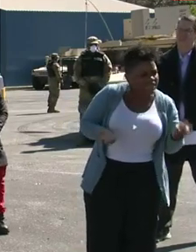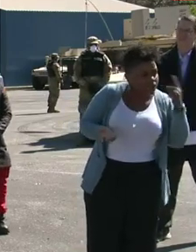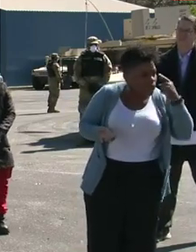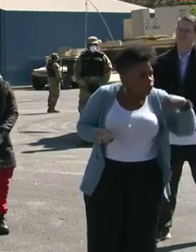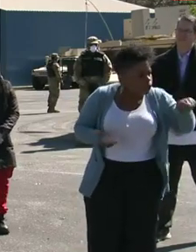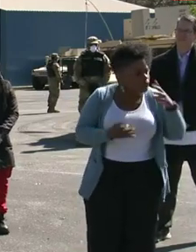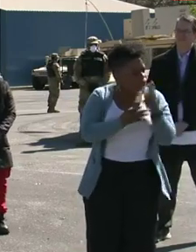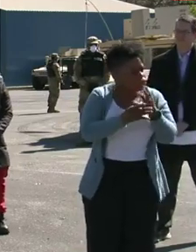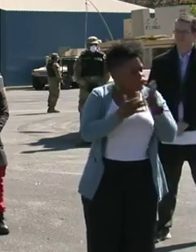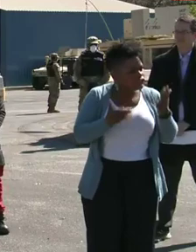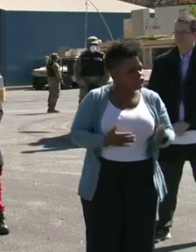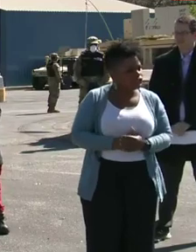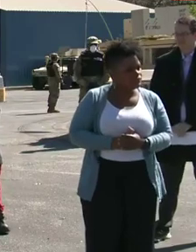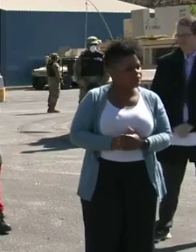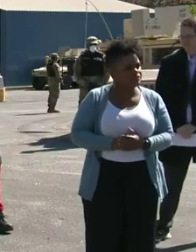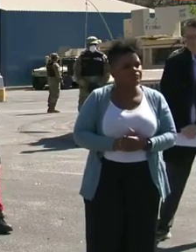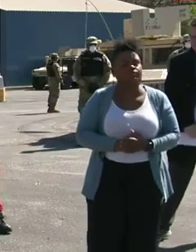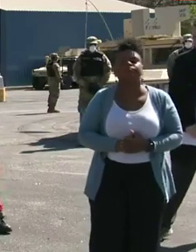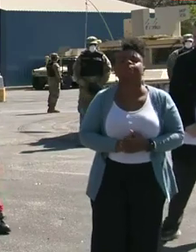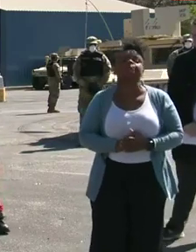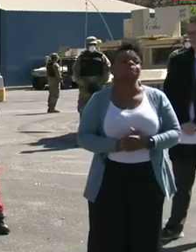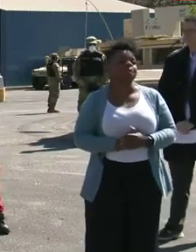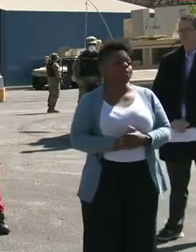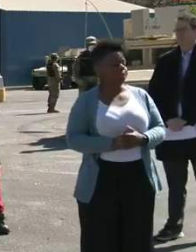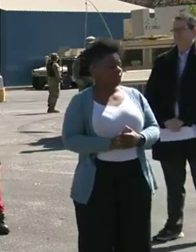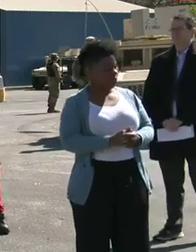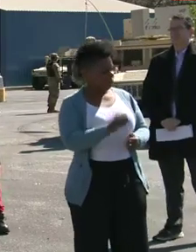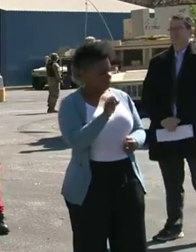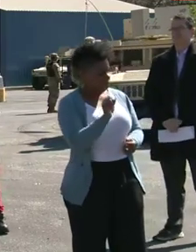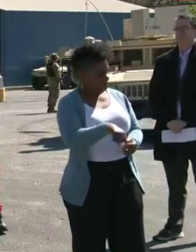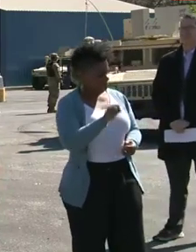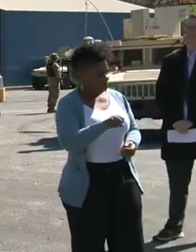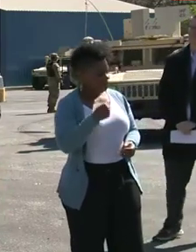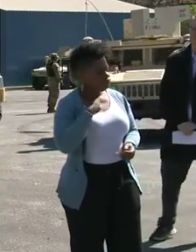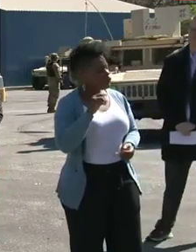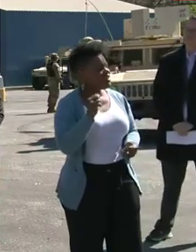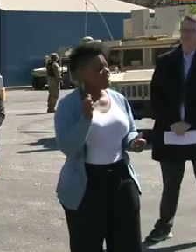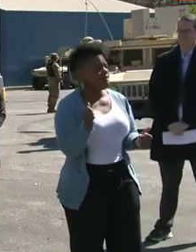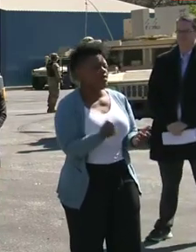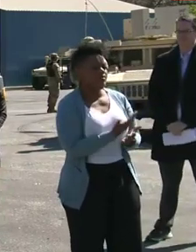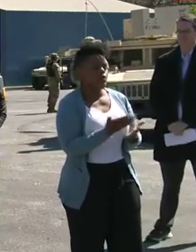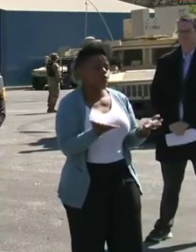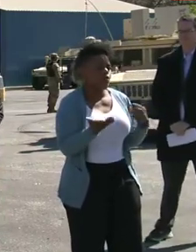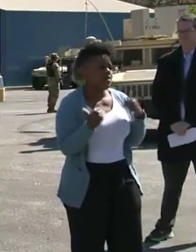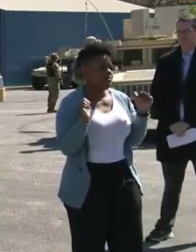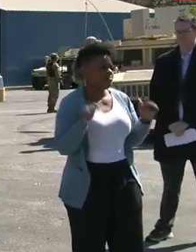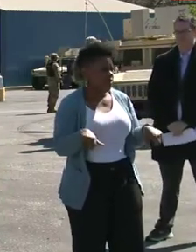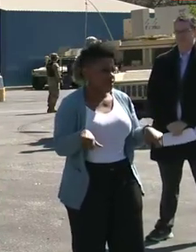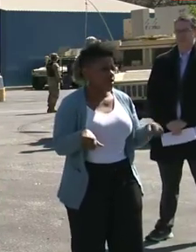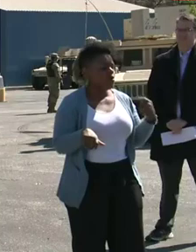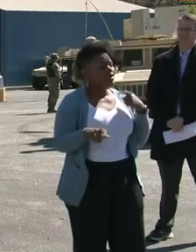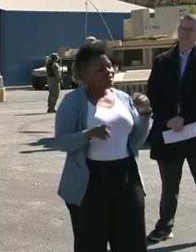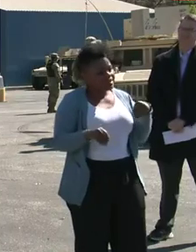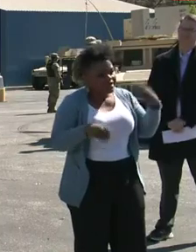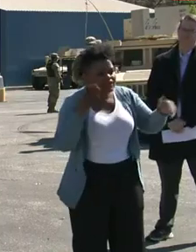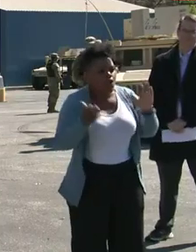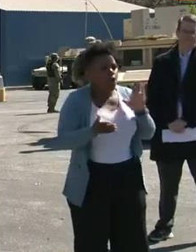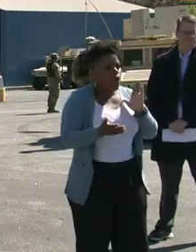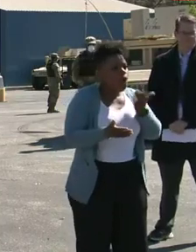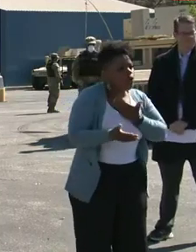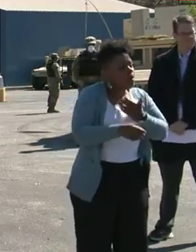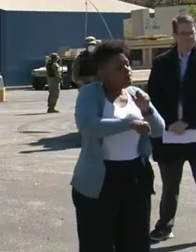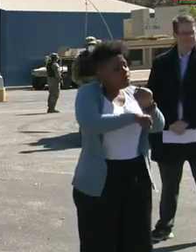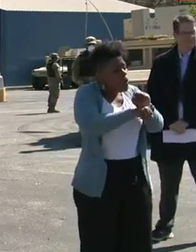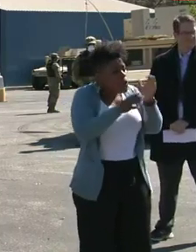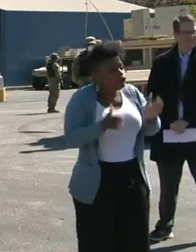Of course, we're doing all that we can, and we're providing our employees with all of the